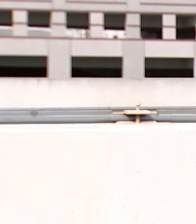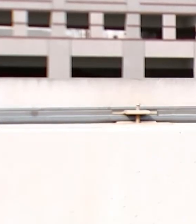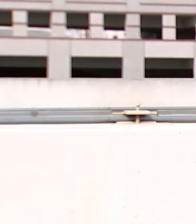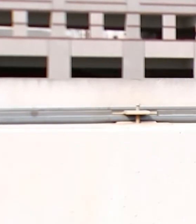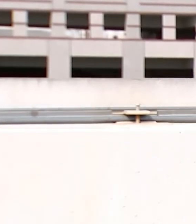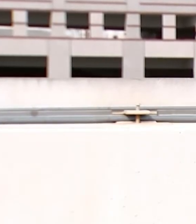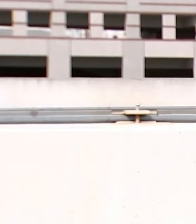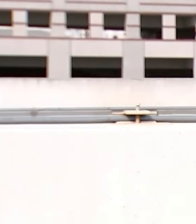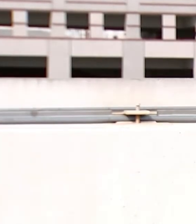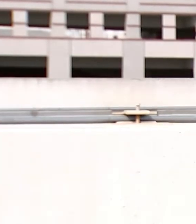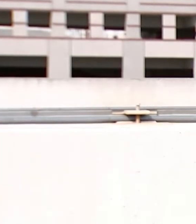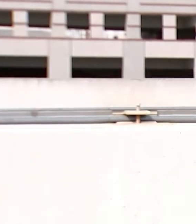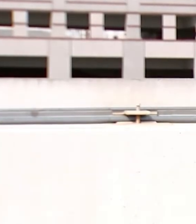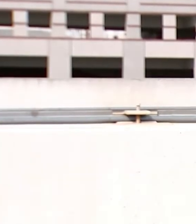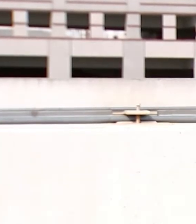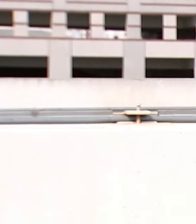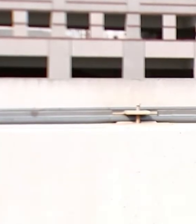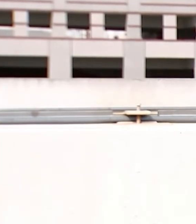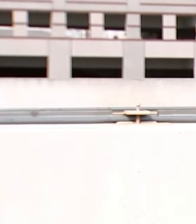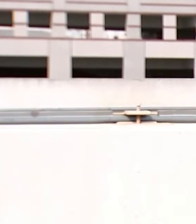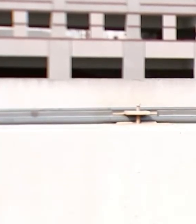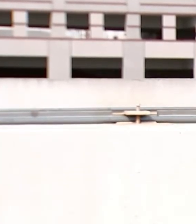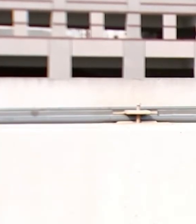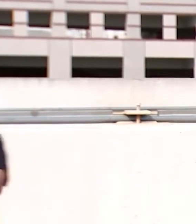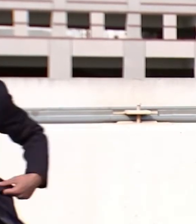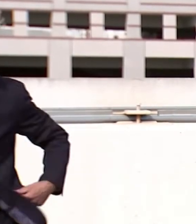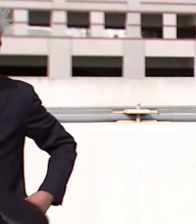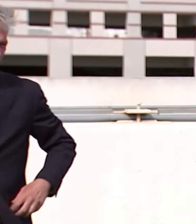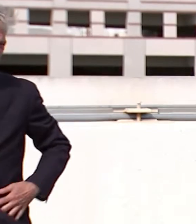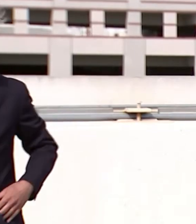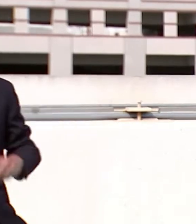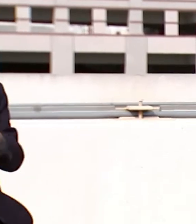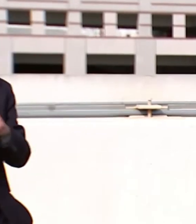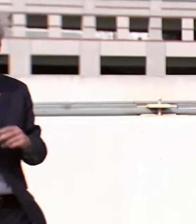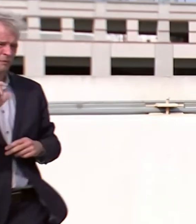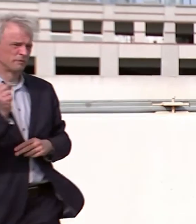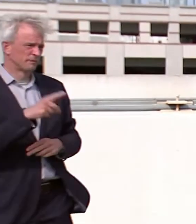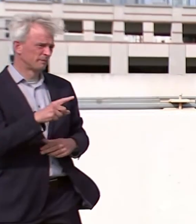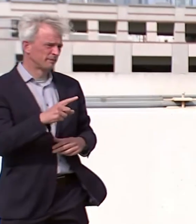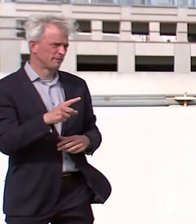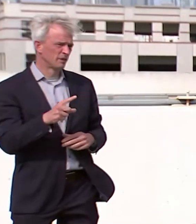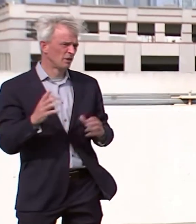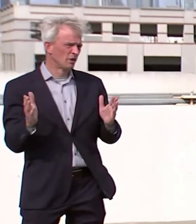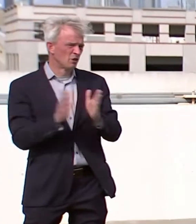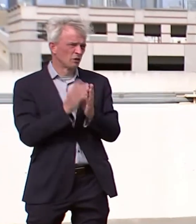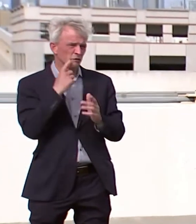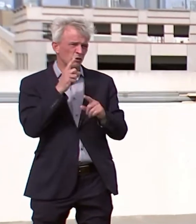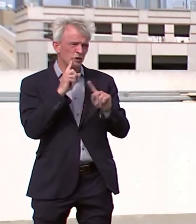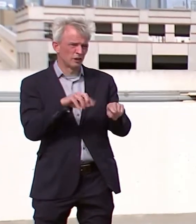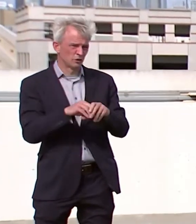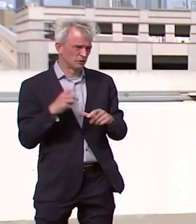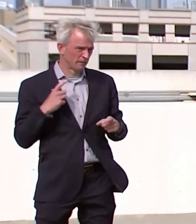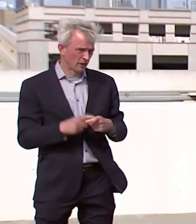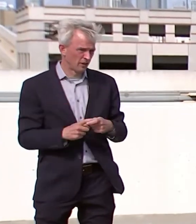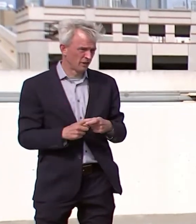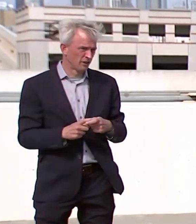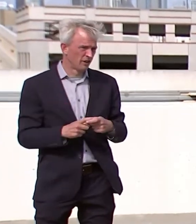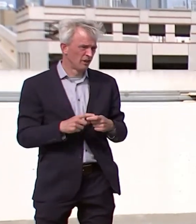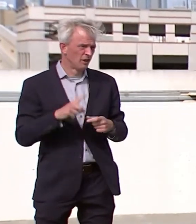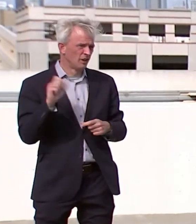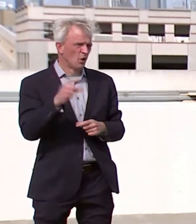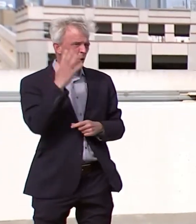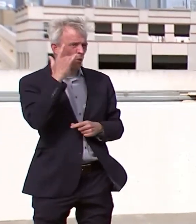thanks. All right, so we've got a couple of categories. The first one is a request for an answer in Spanish. Sure. Why are you